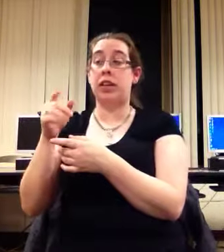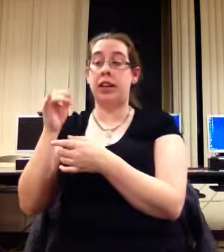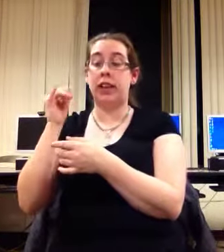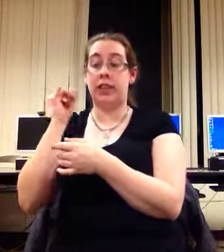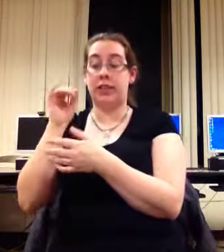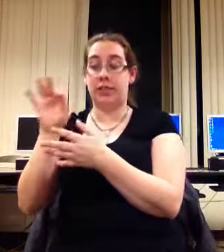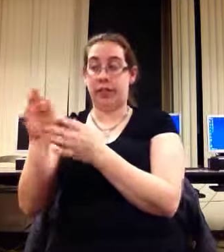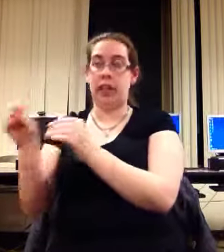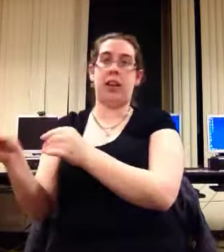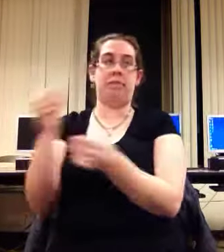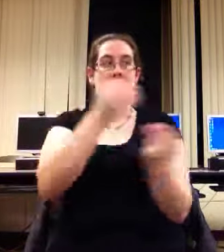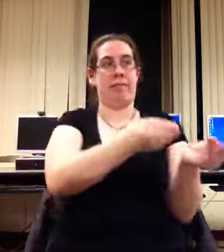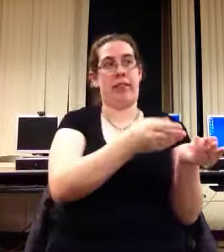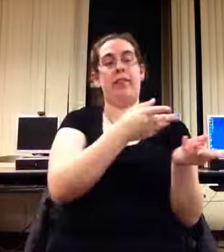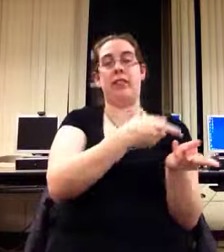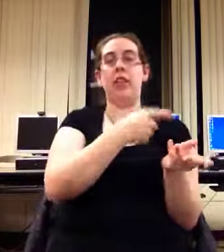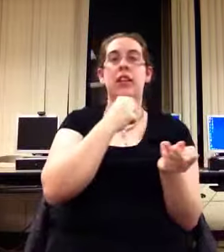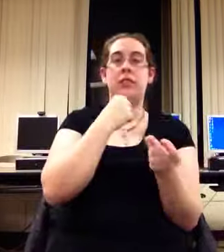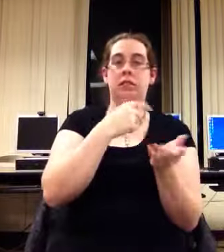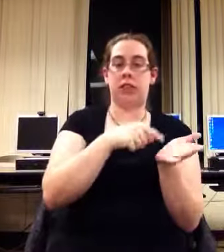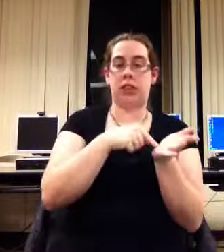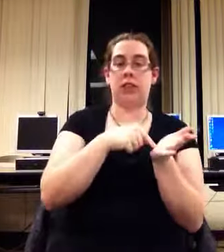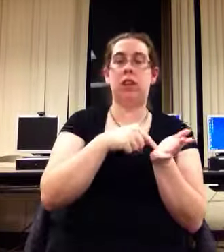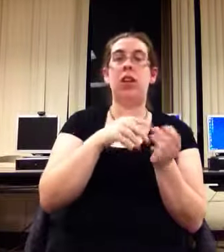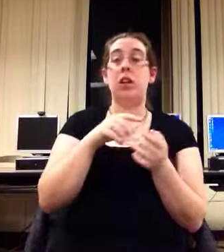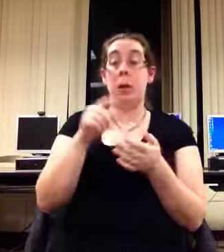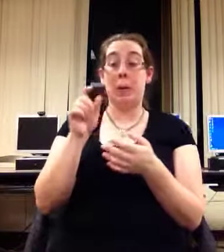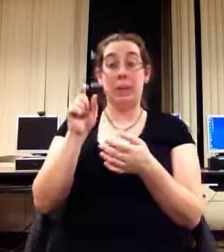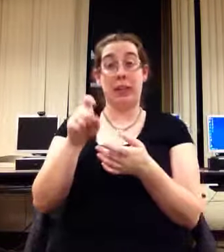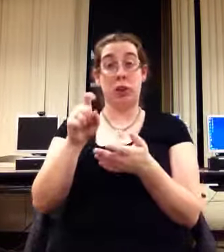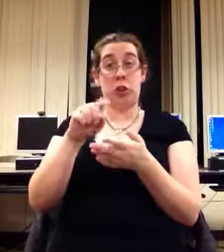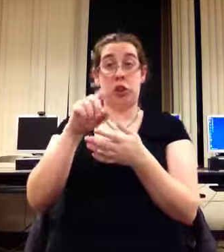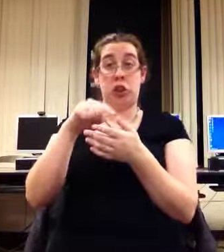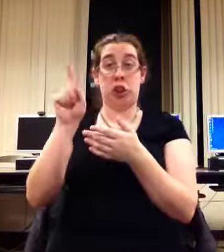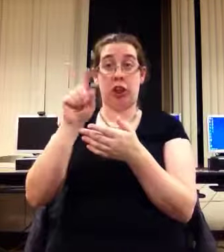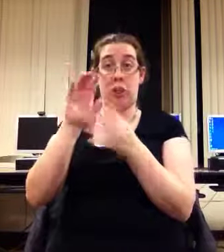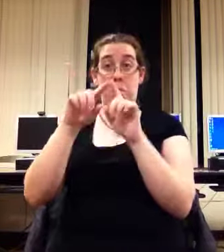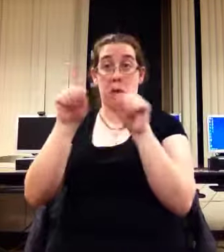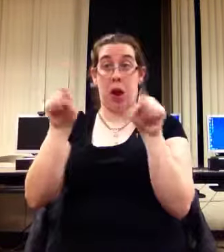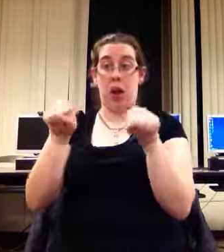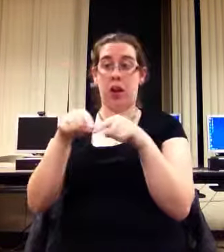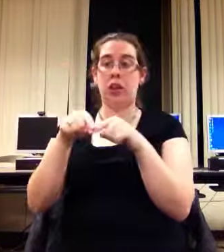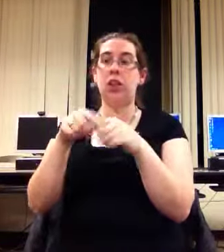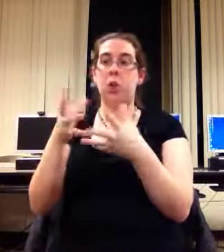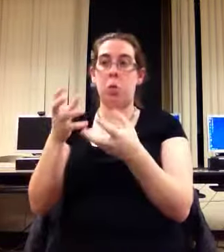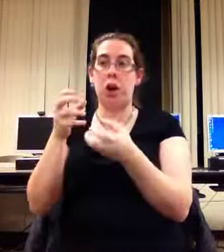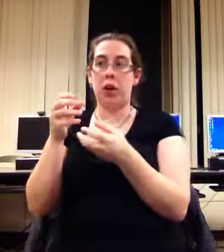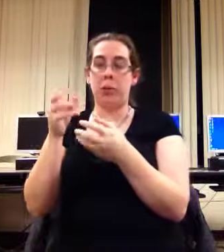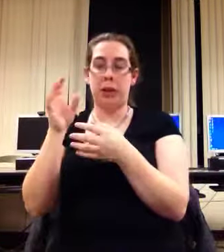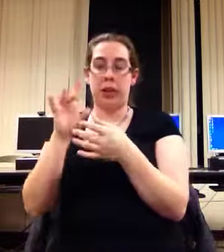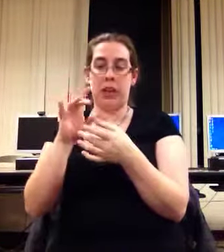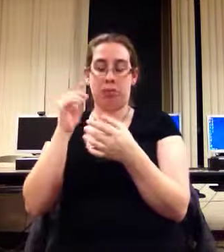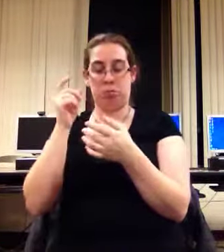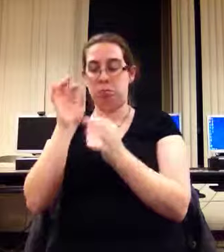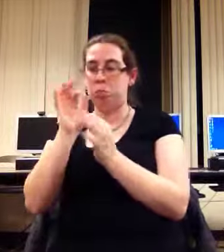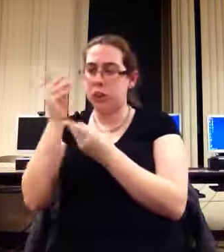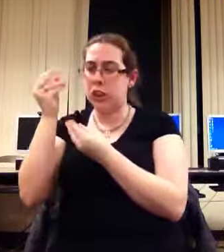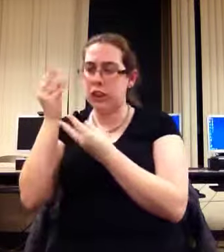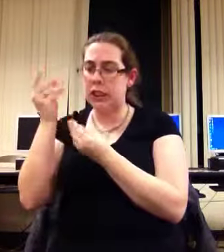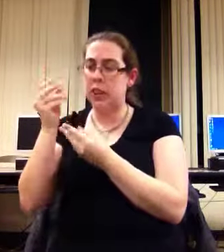you check the box indicating that you would like to be considered for a work-study program on the form. If you forget to check the box,